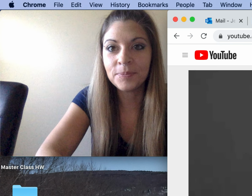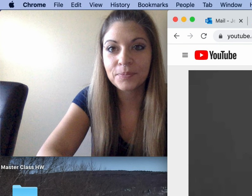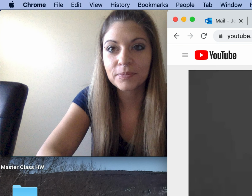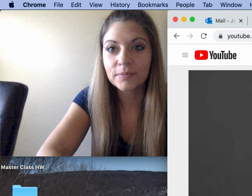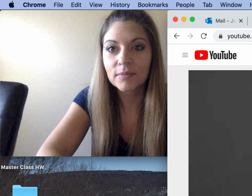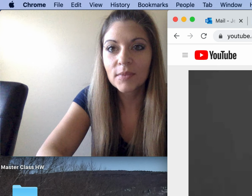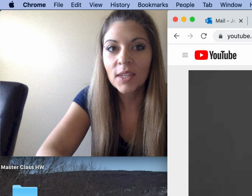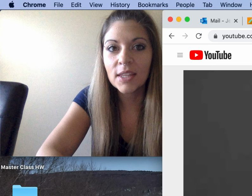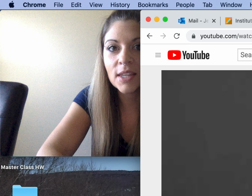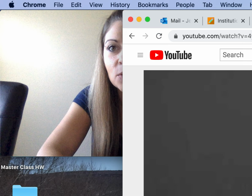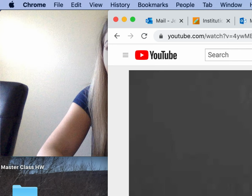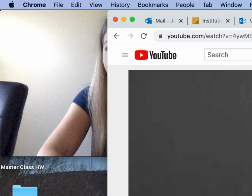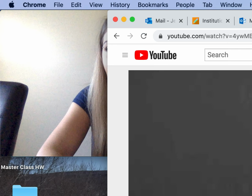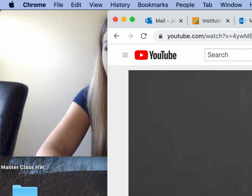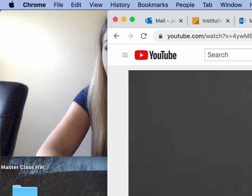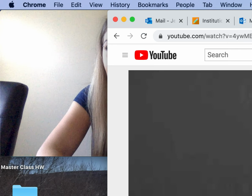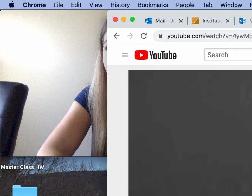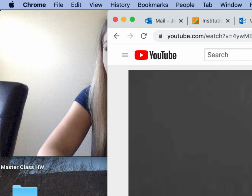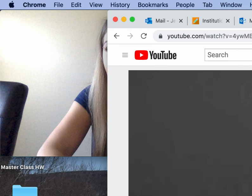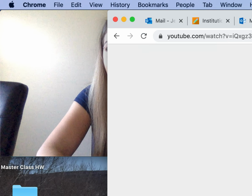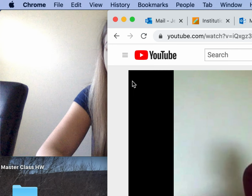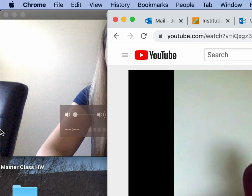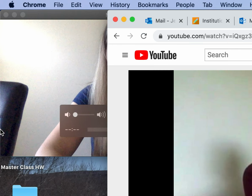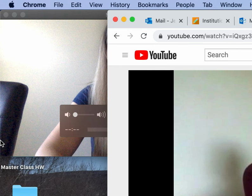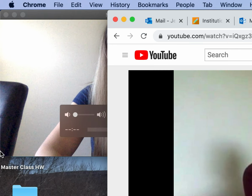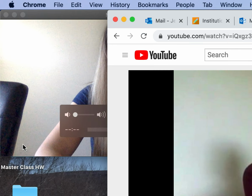one. Then we have,